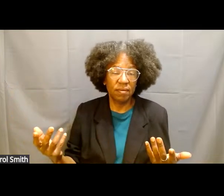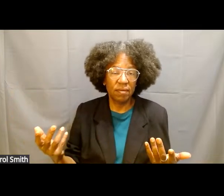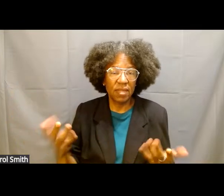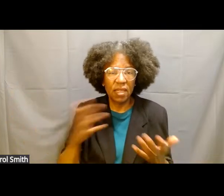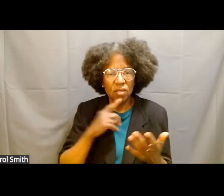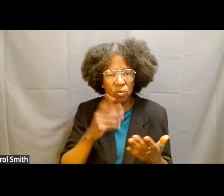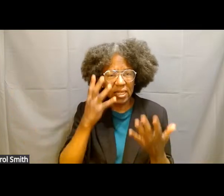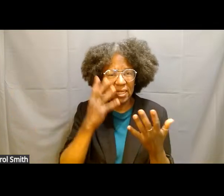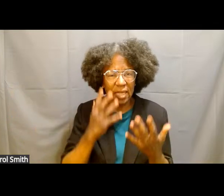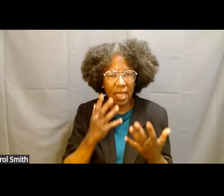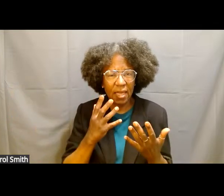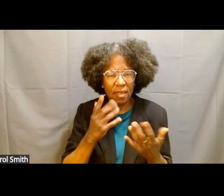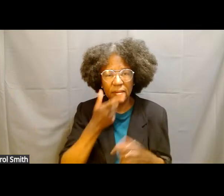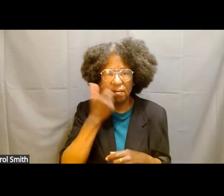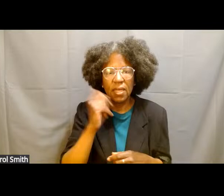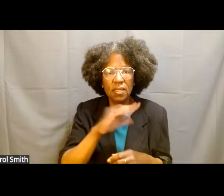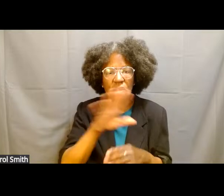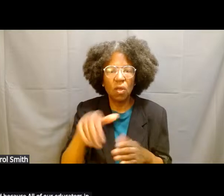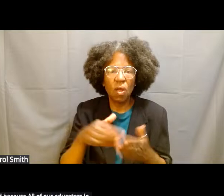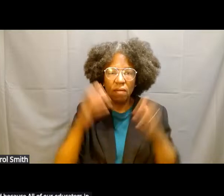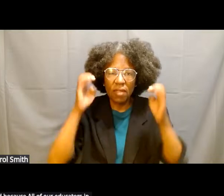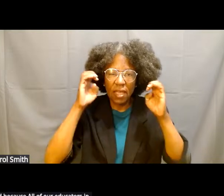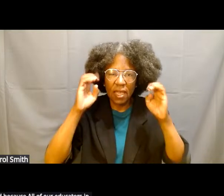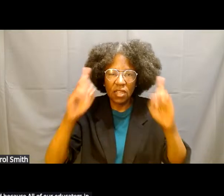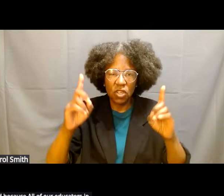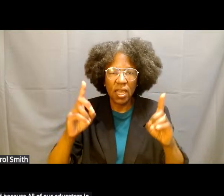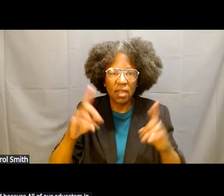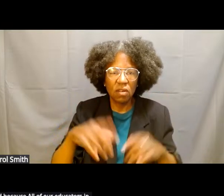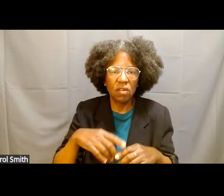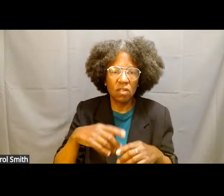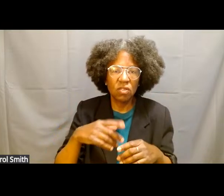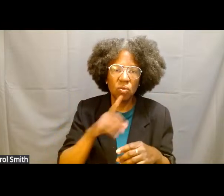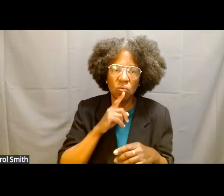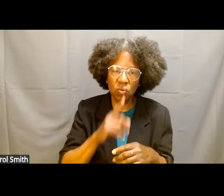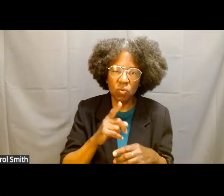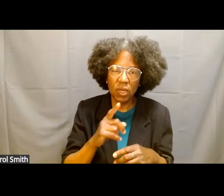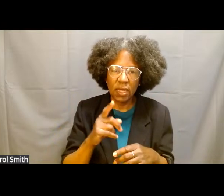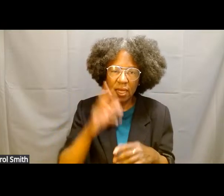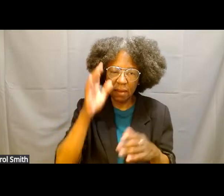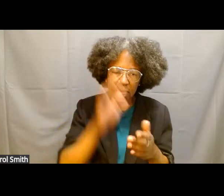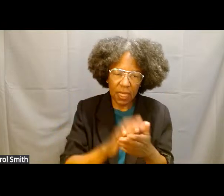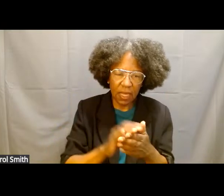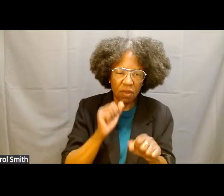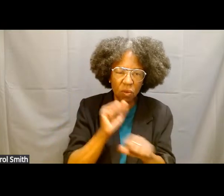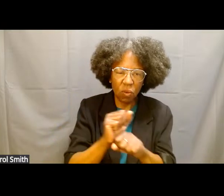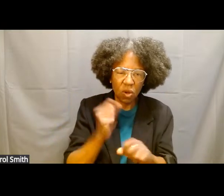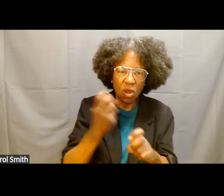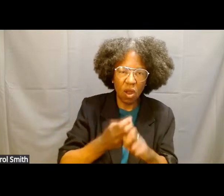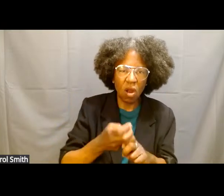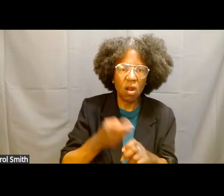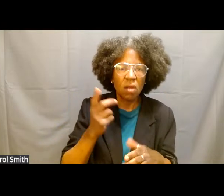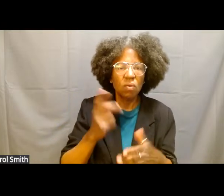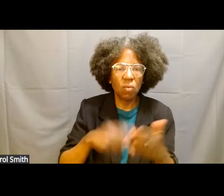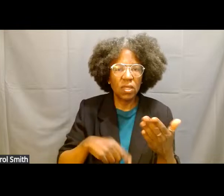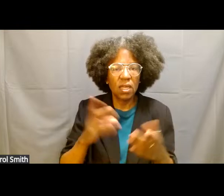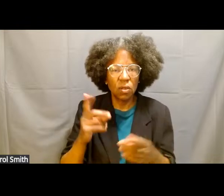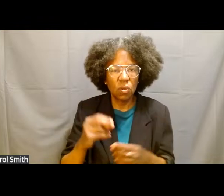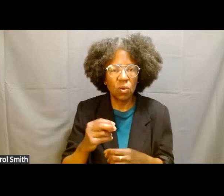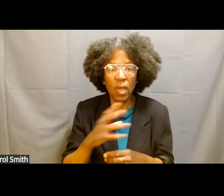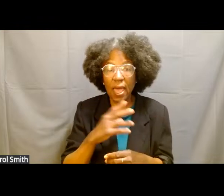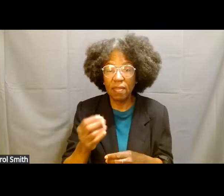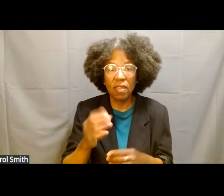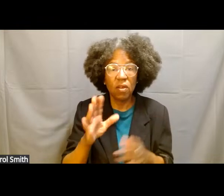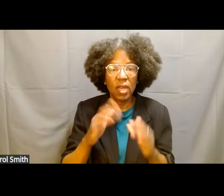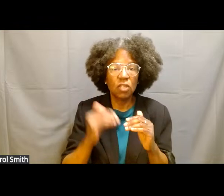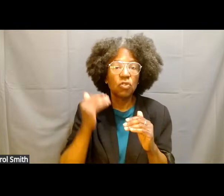all of our educators in this district work really hard for what they do, and they're extremely educated. They also go